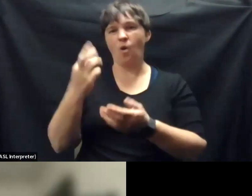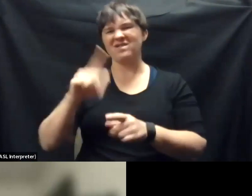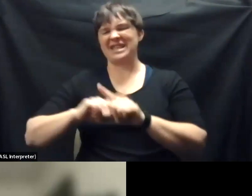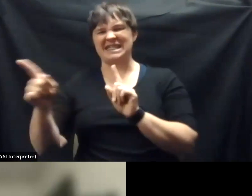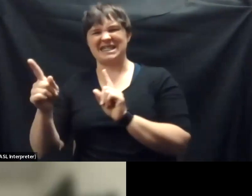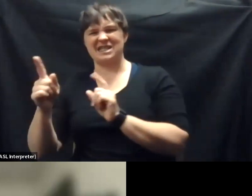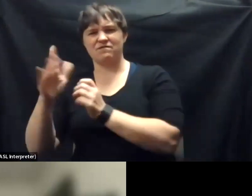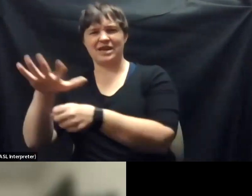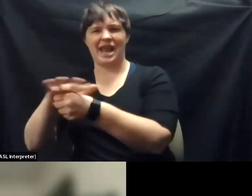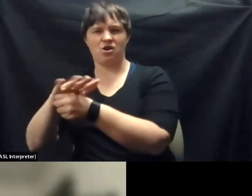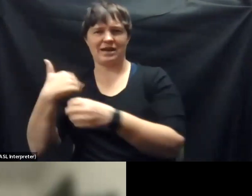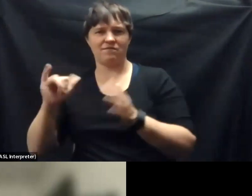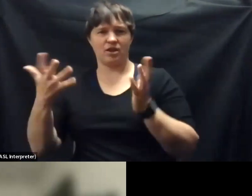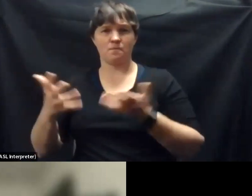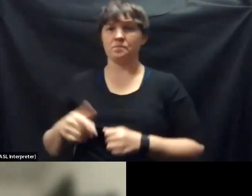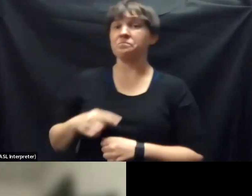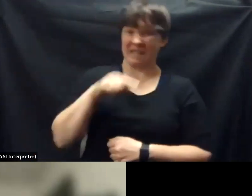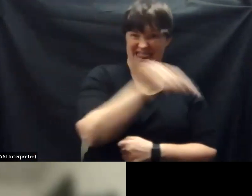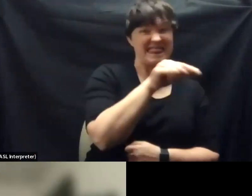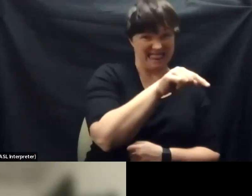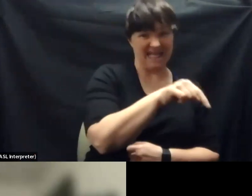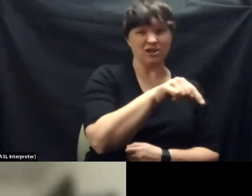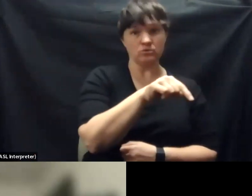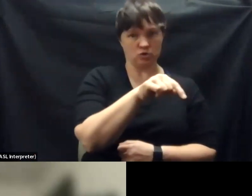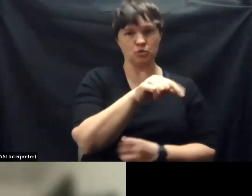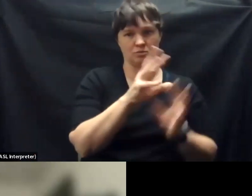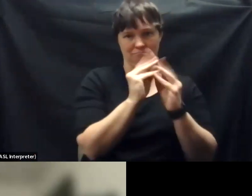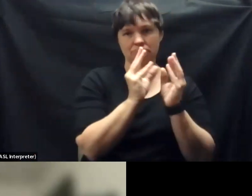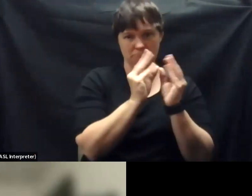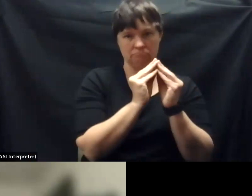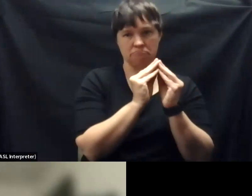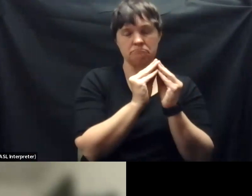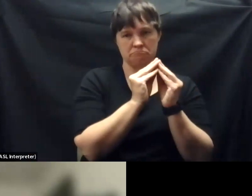have that conversation through. This would be the venue that's actually come up